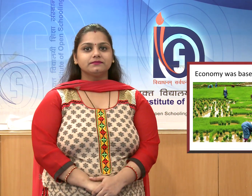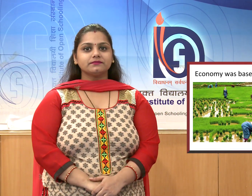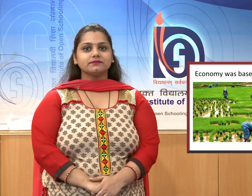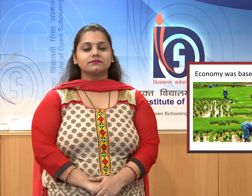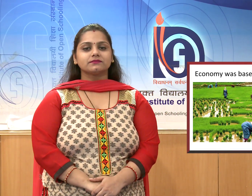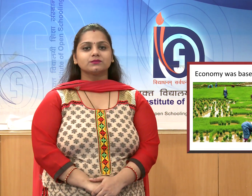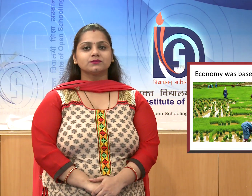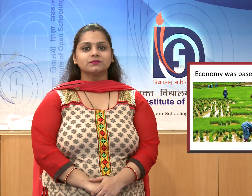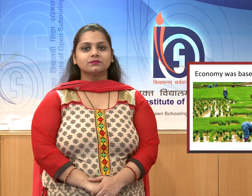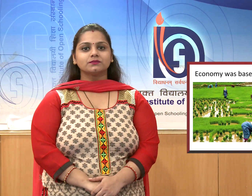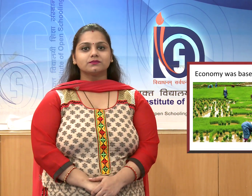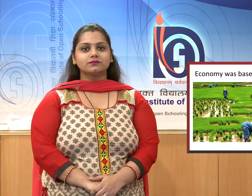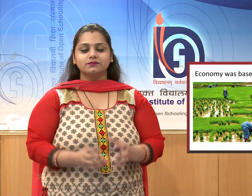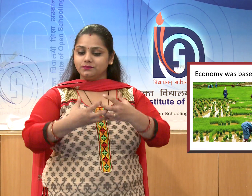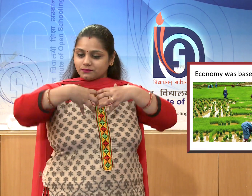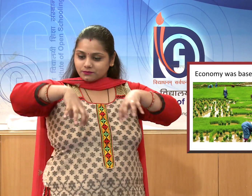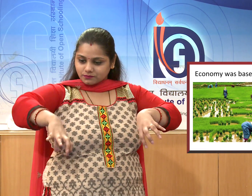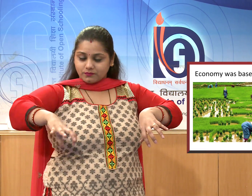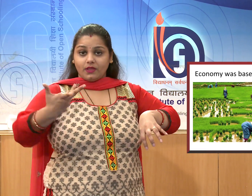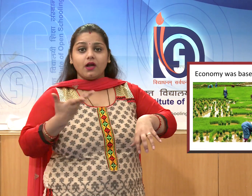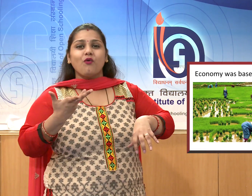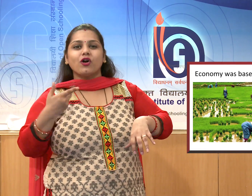that was extracted in the form of revenue.